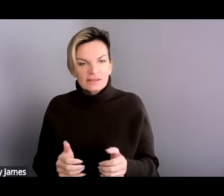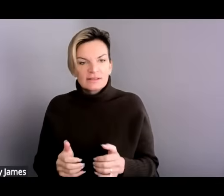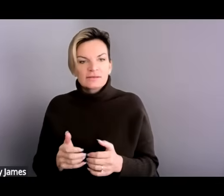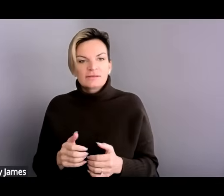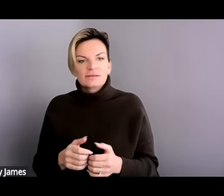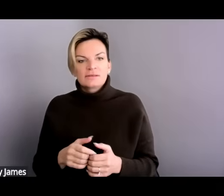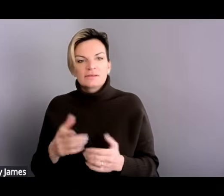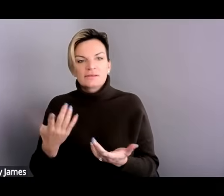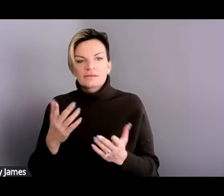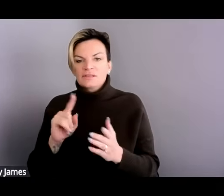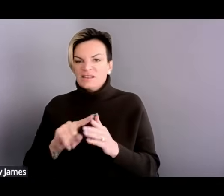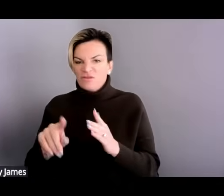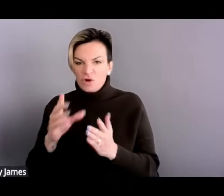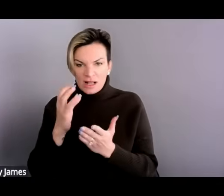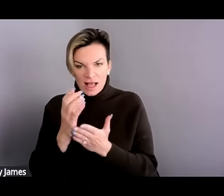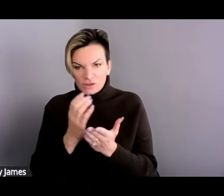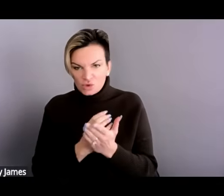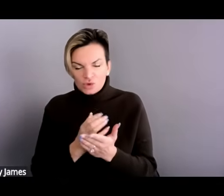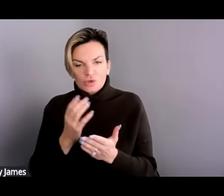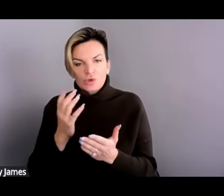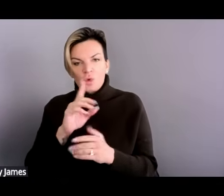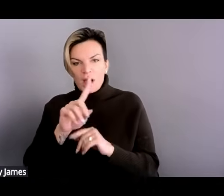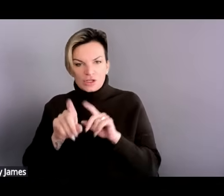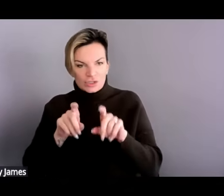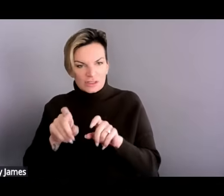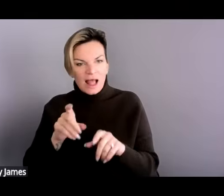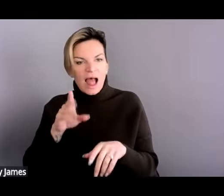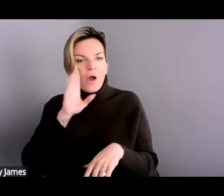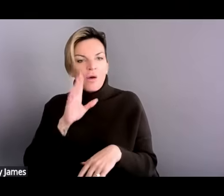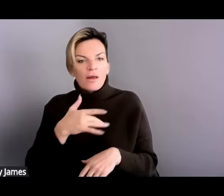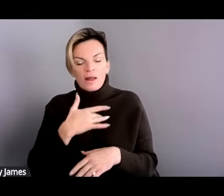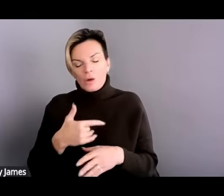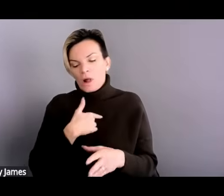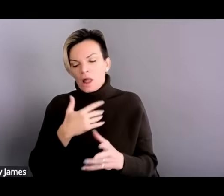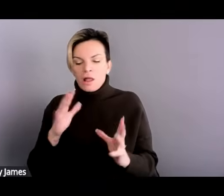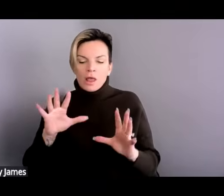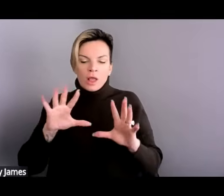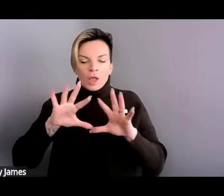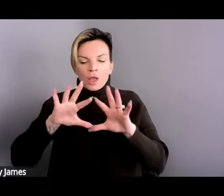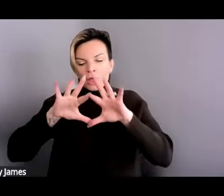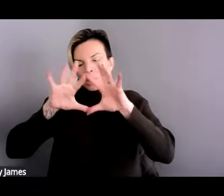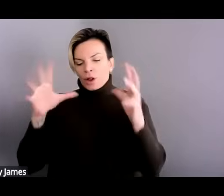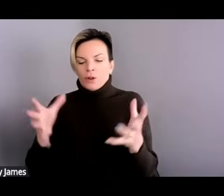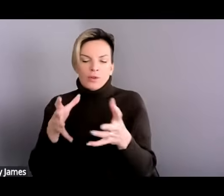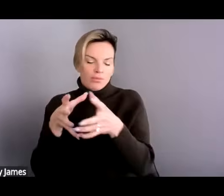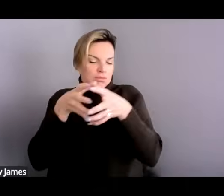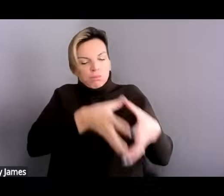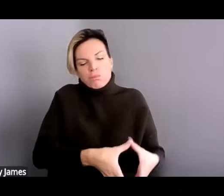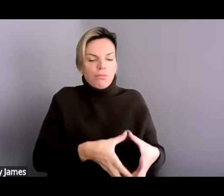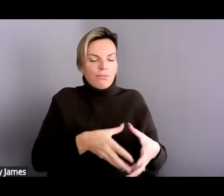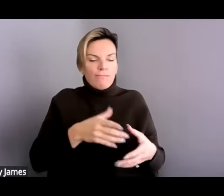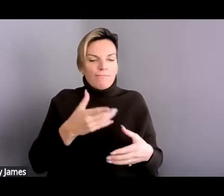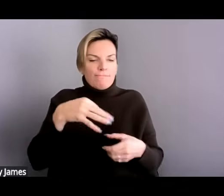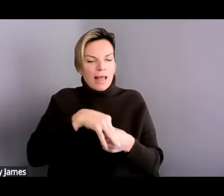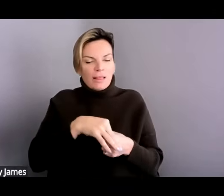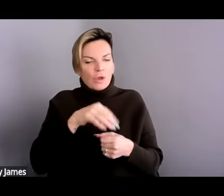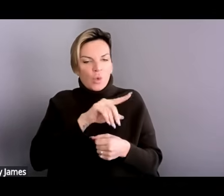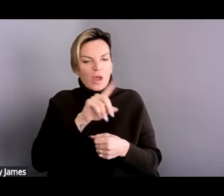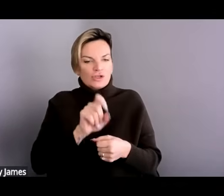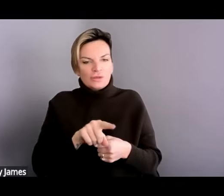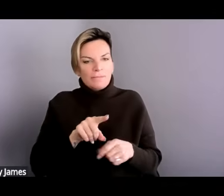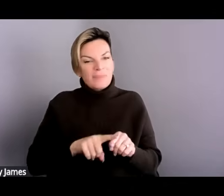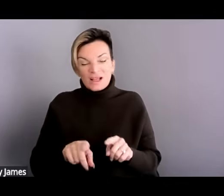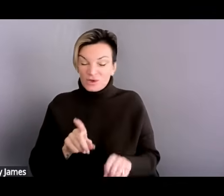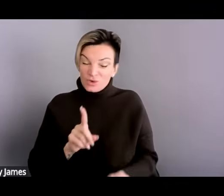constitutional questions. I know everyone usually lumps it into a ballot question, but let's talk about what they really are, which is initiation